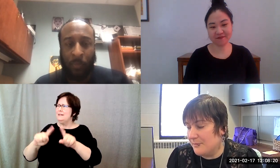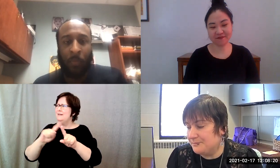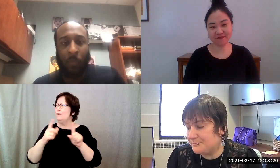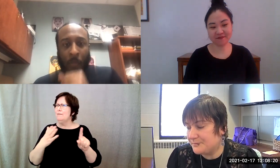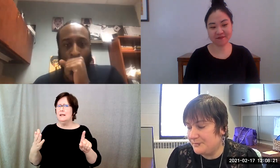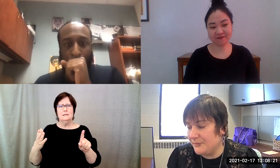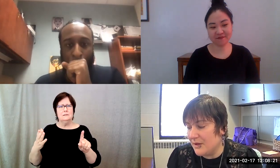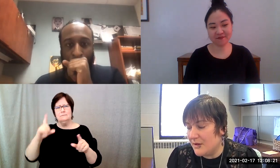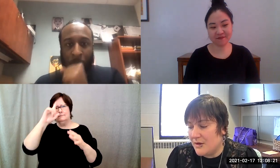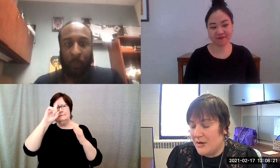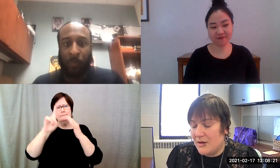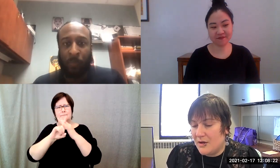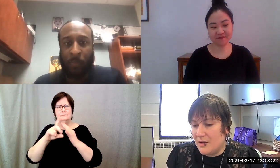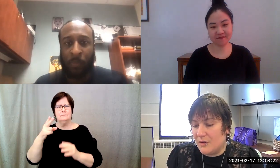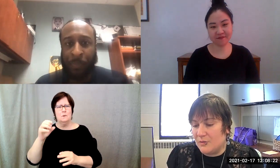things.